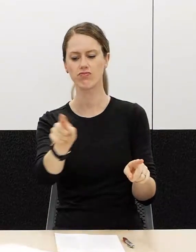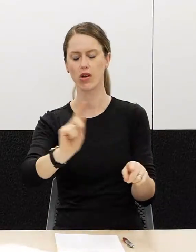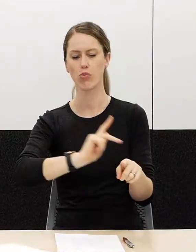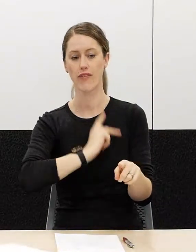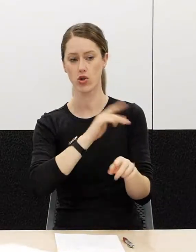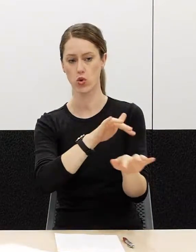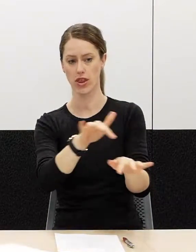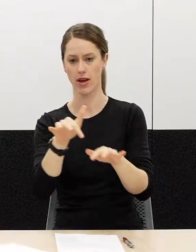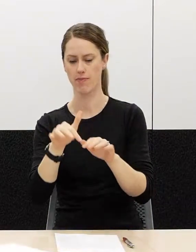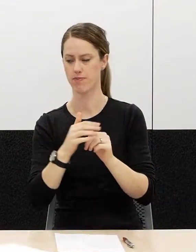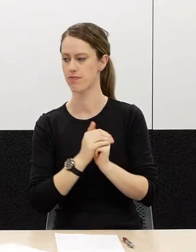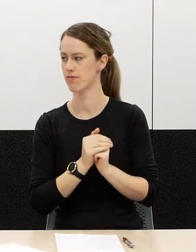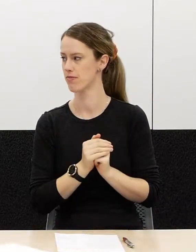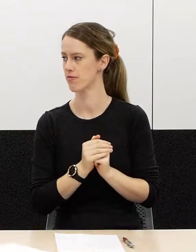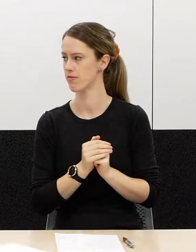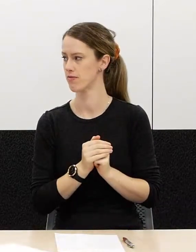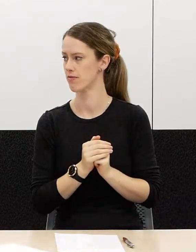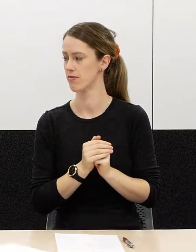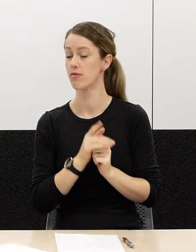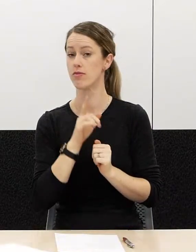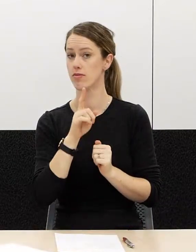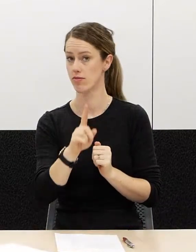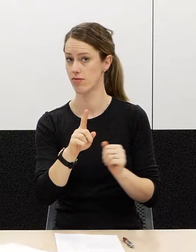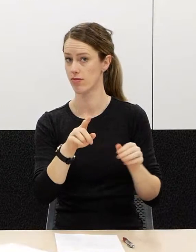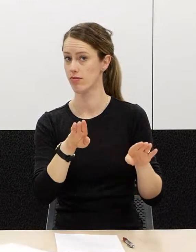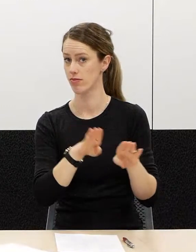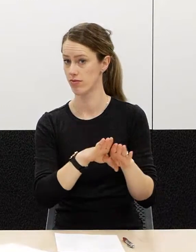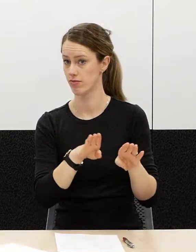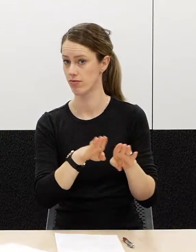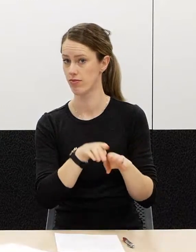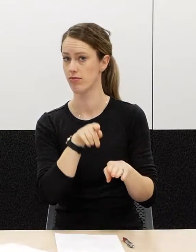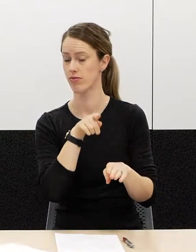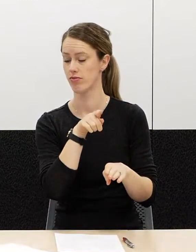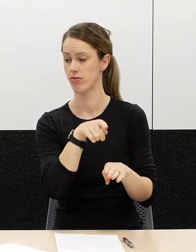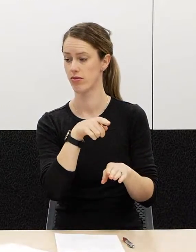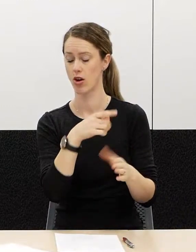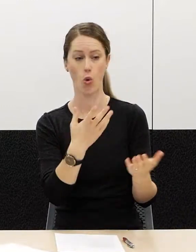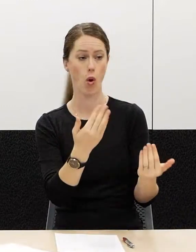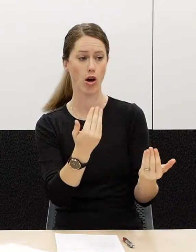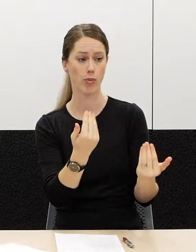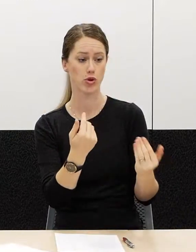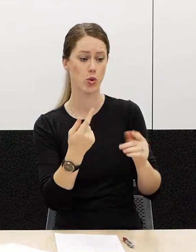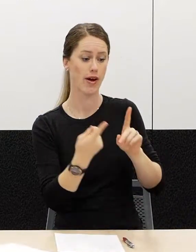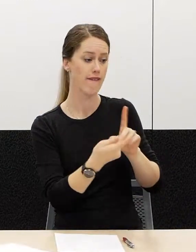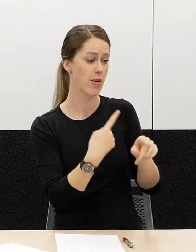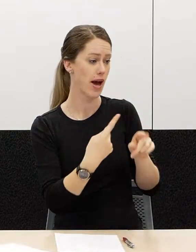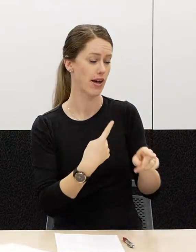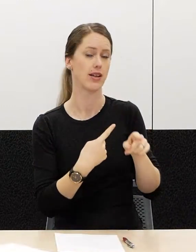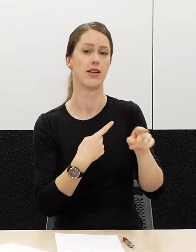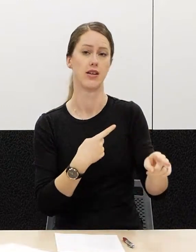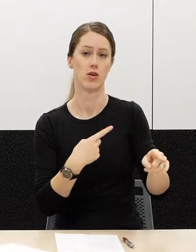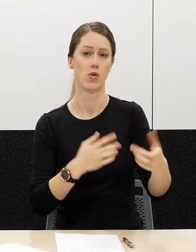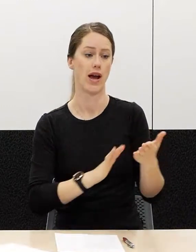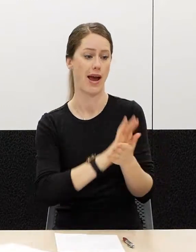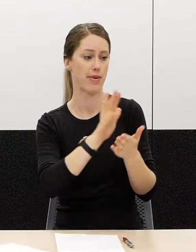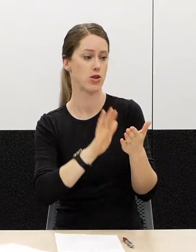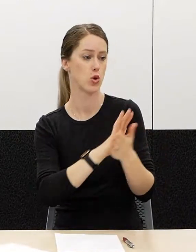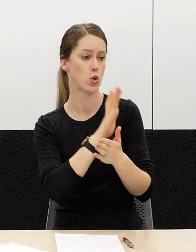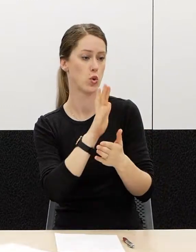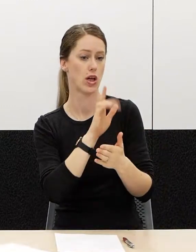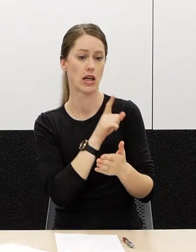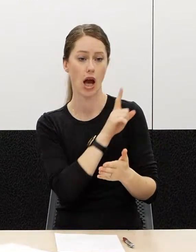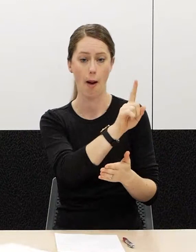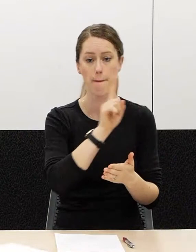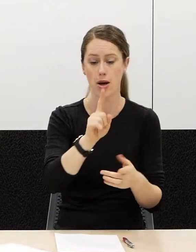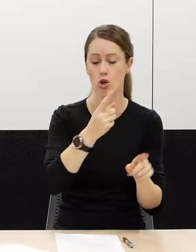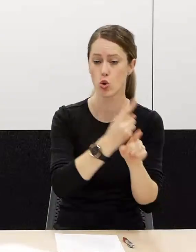there, but equally, they're quite welcome to feed back to us, and we're really happy to come out and